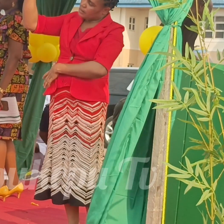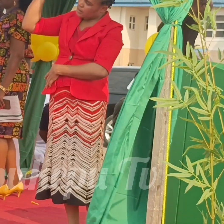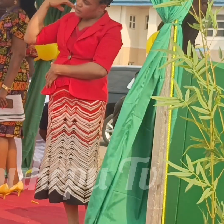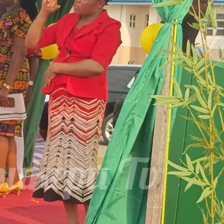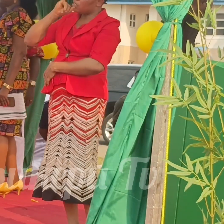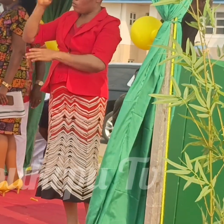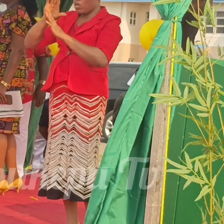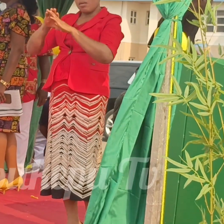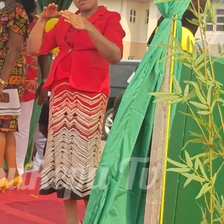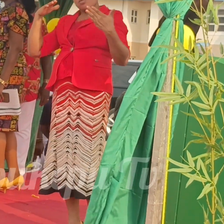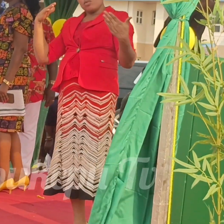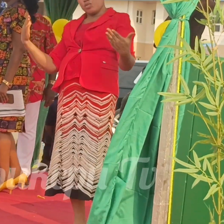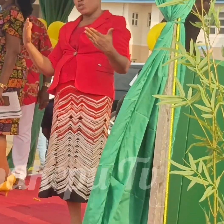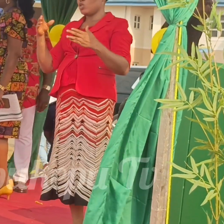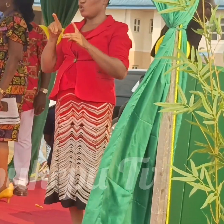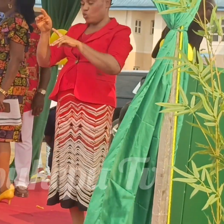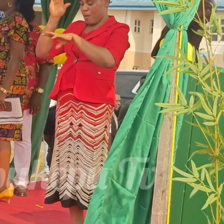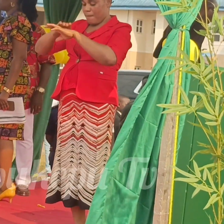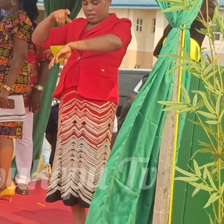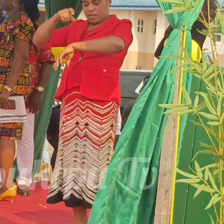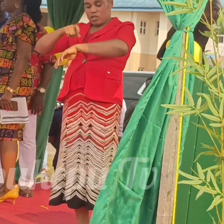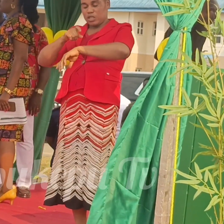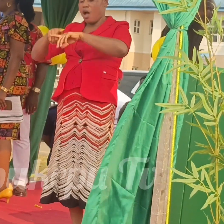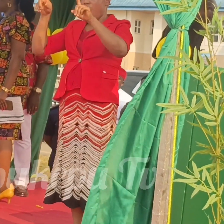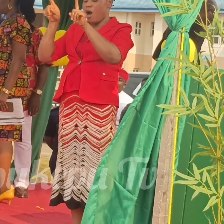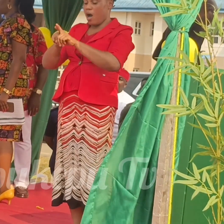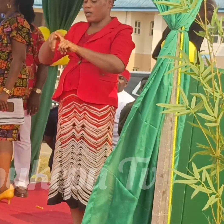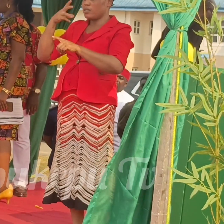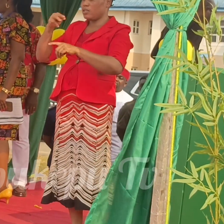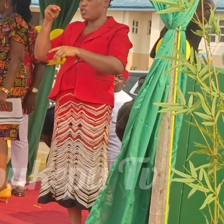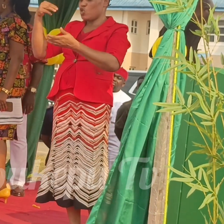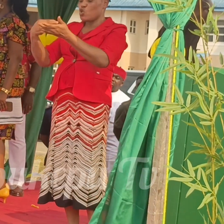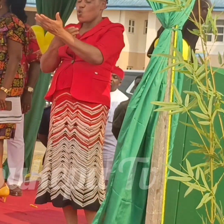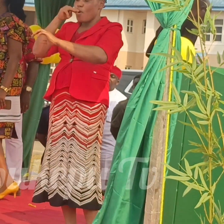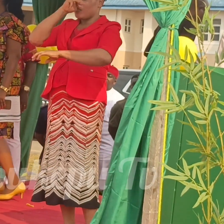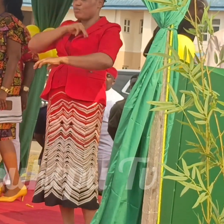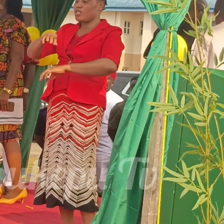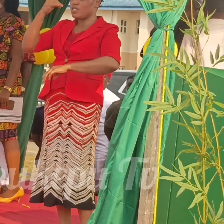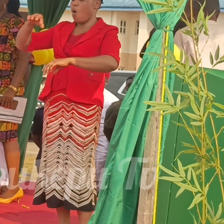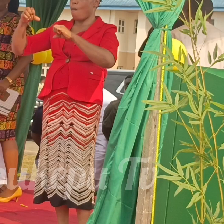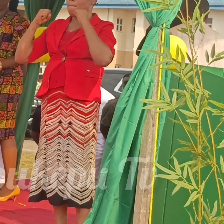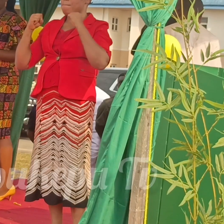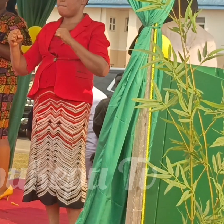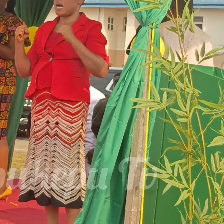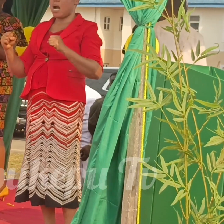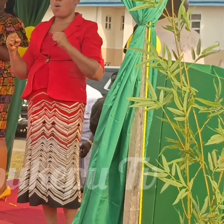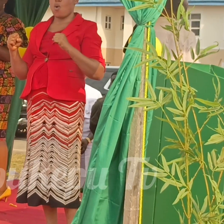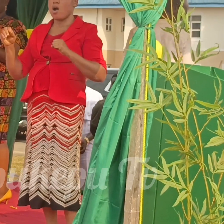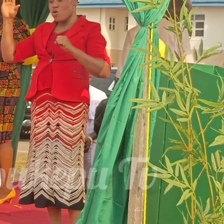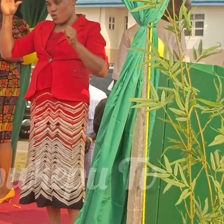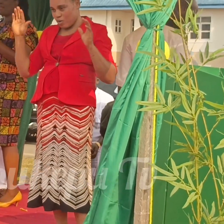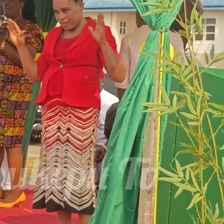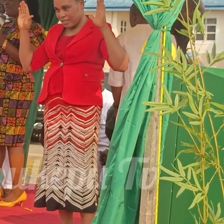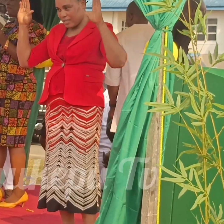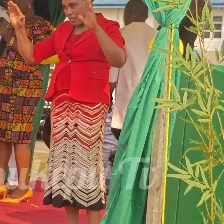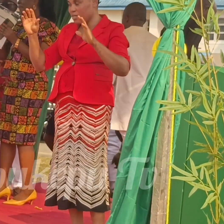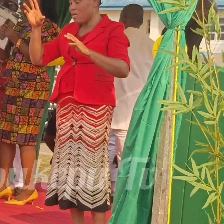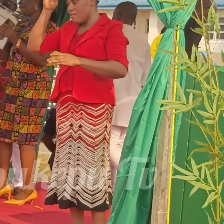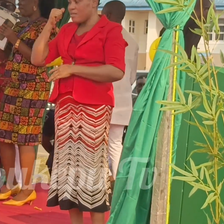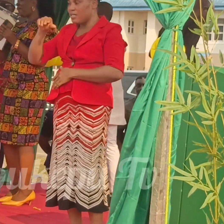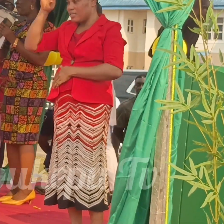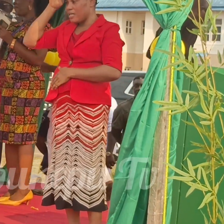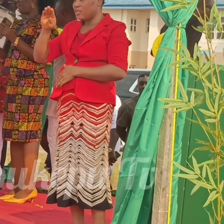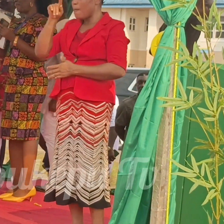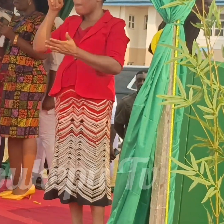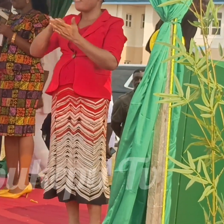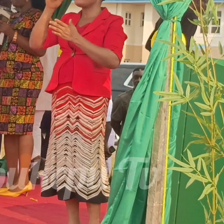being commissioned during my tenure as Nigeria's Minister of Power. Your Excellencies and gentlemen,